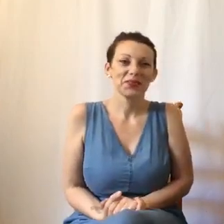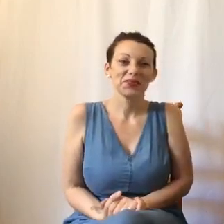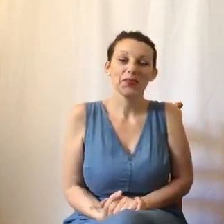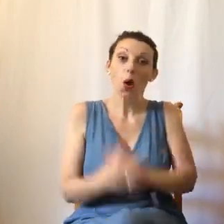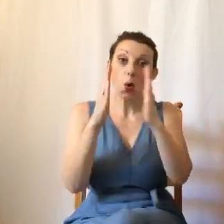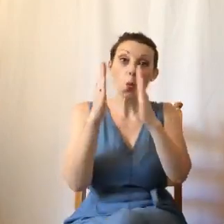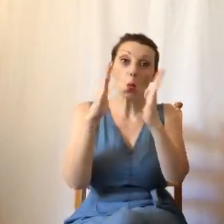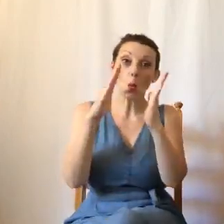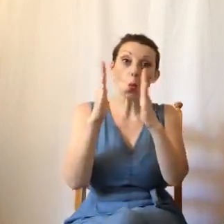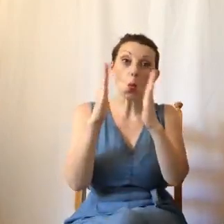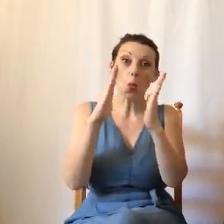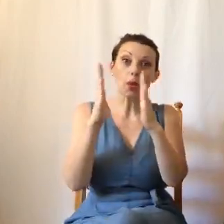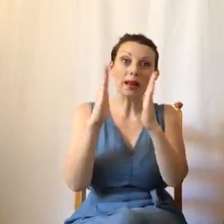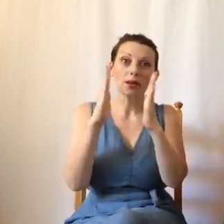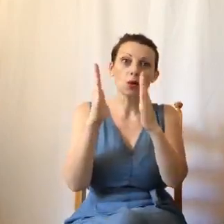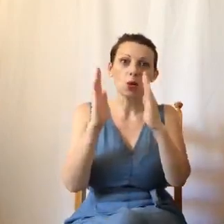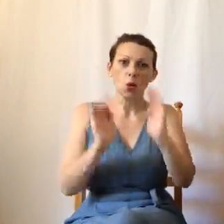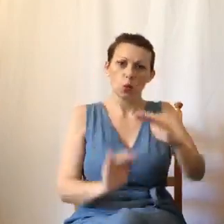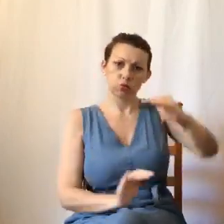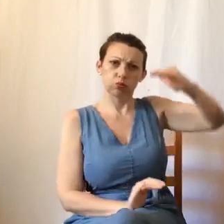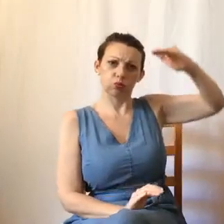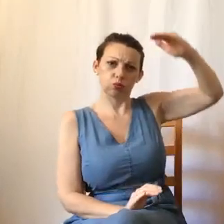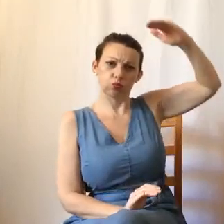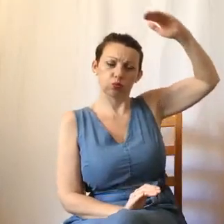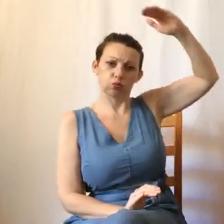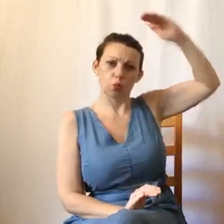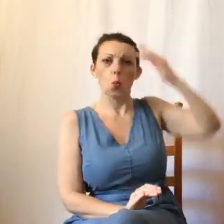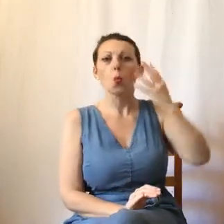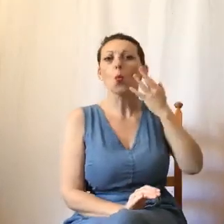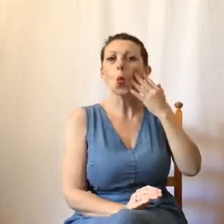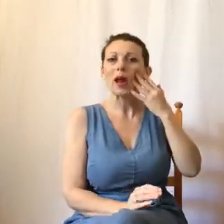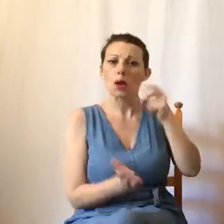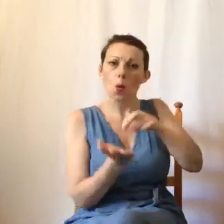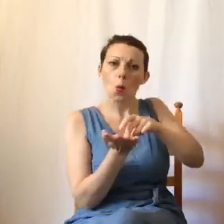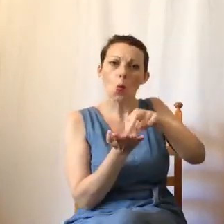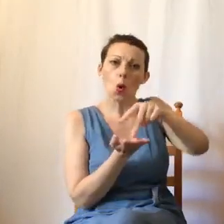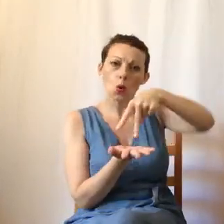Woblin was an enormous creature who wobbled as she walked.